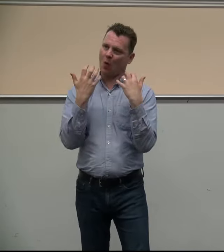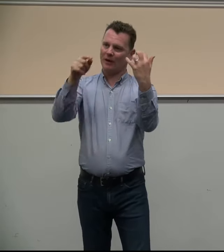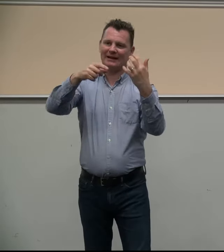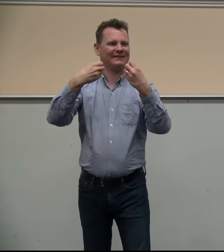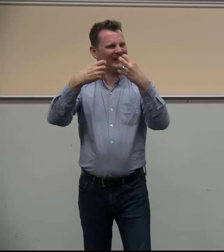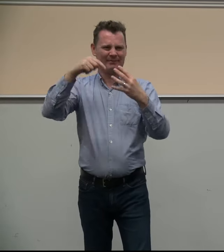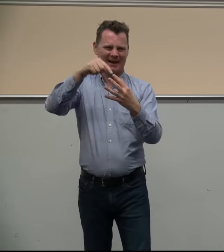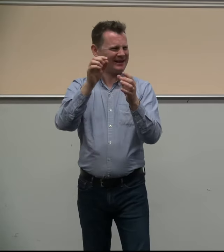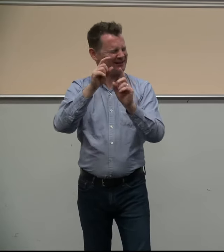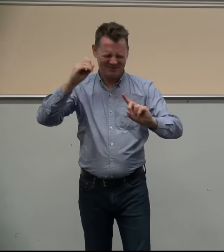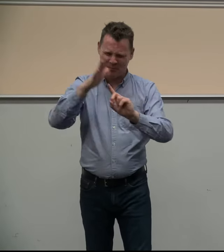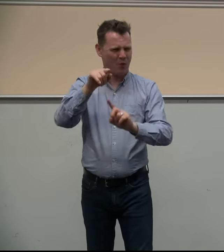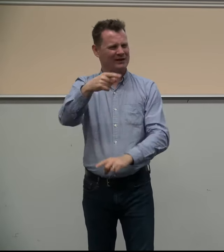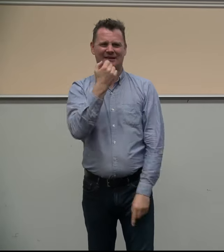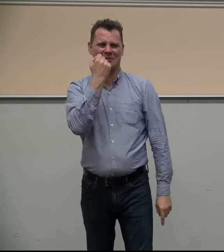then